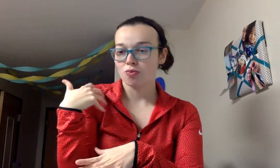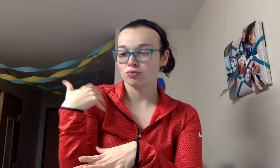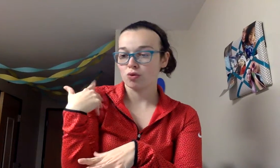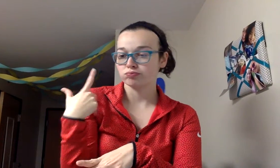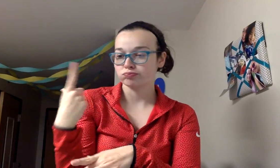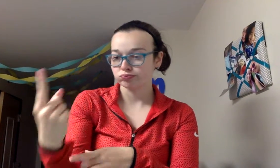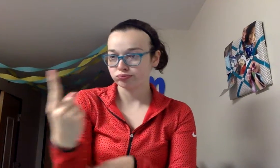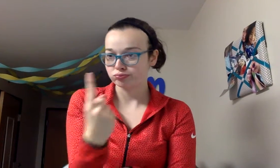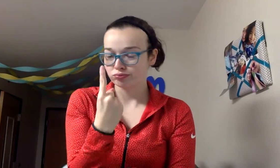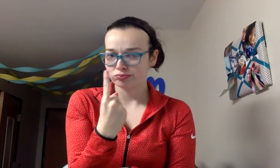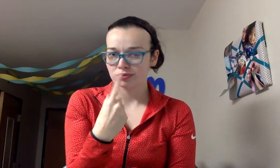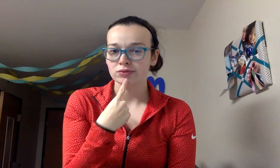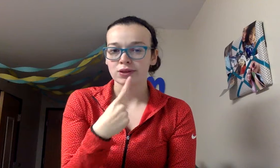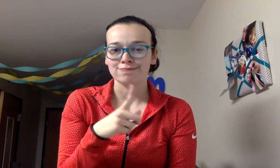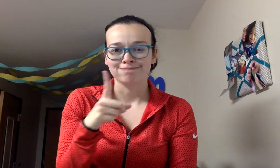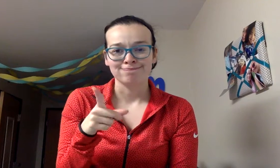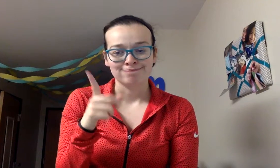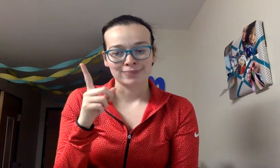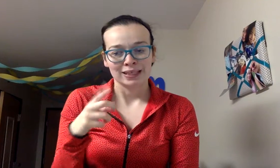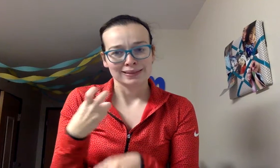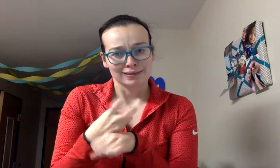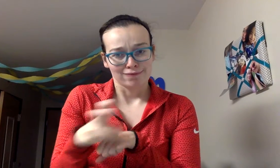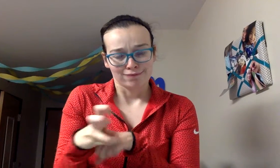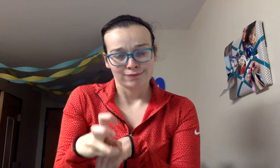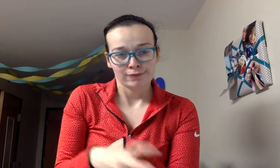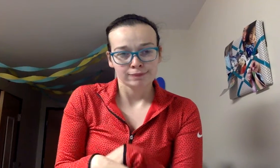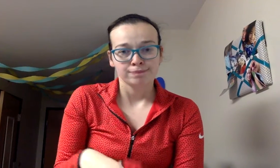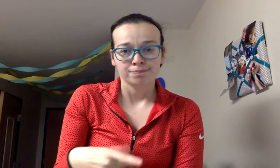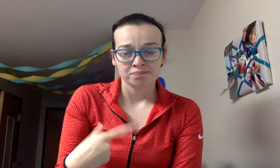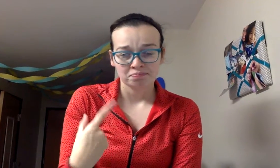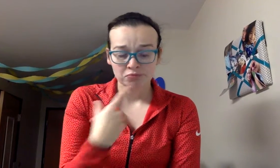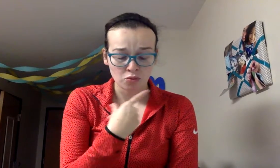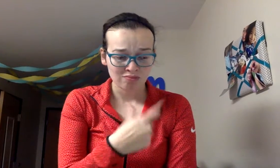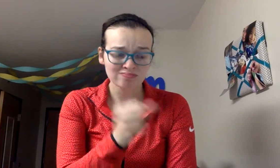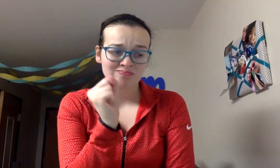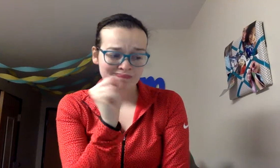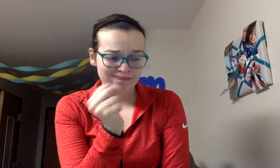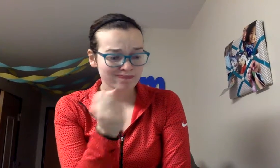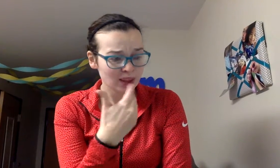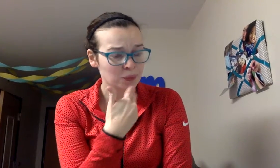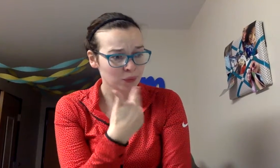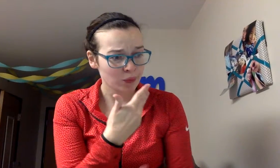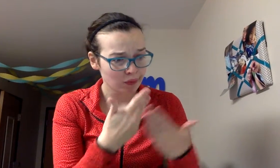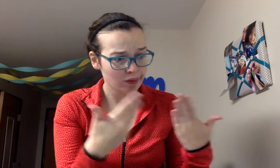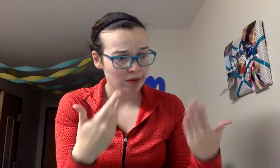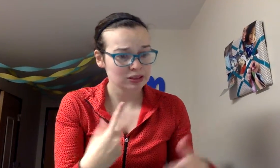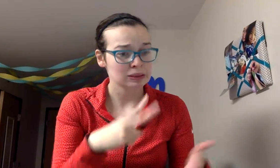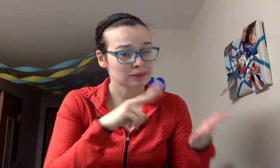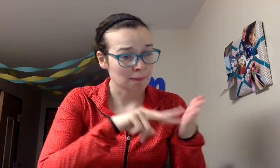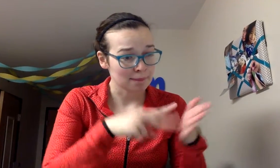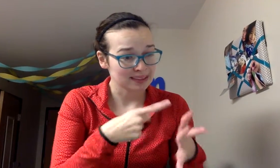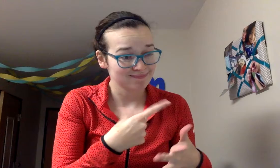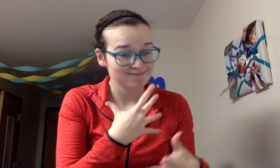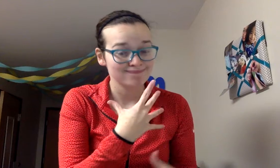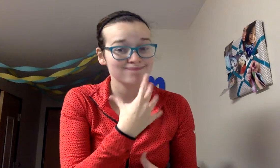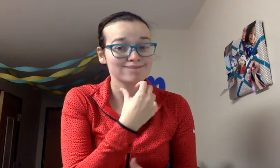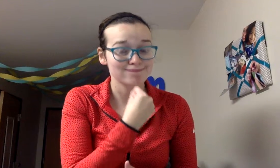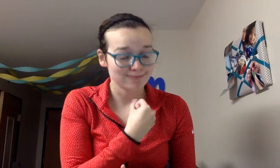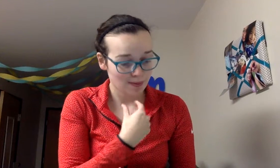you pretty hard. And I said, yeah. And he said, that's a good thing because it means he cares. When you're doing a bad